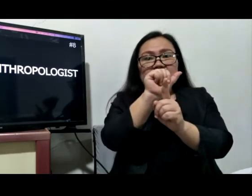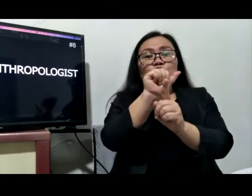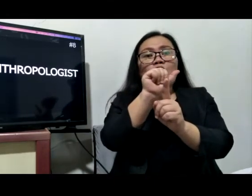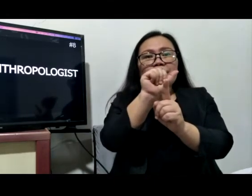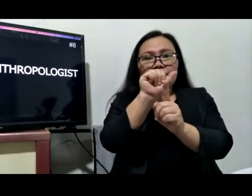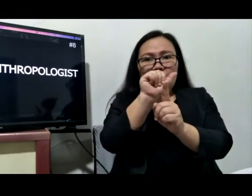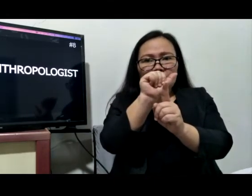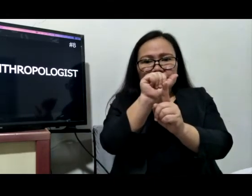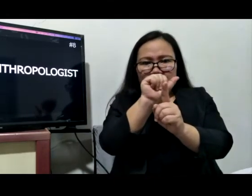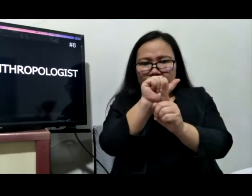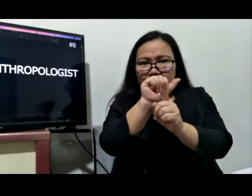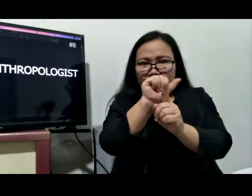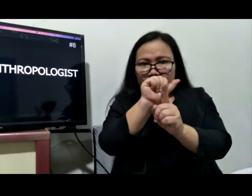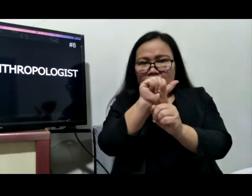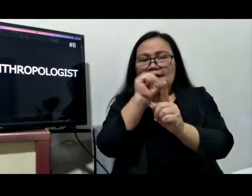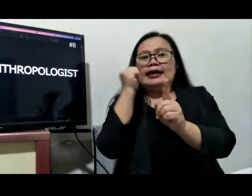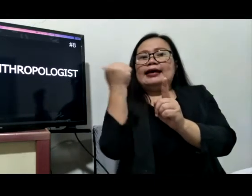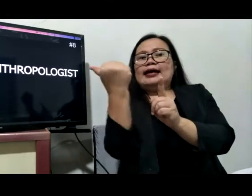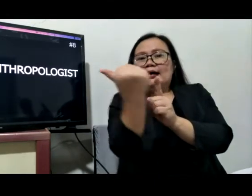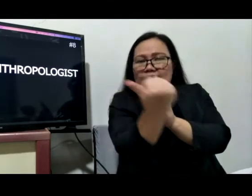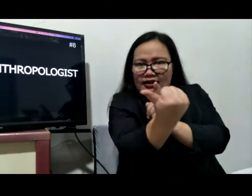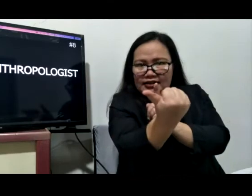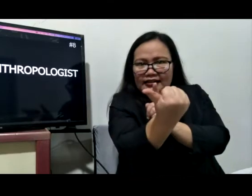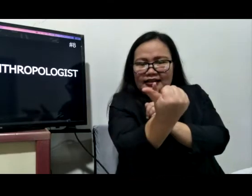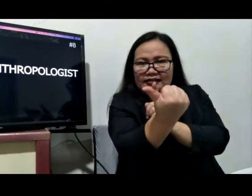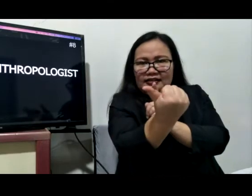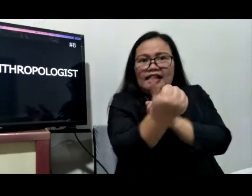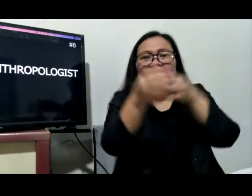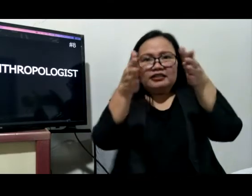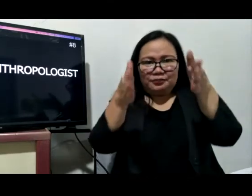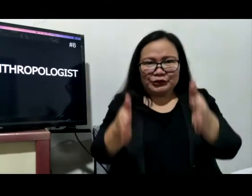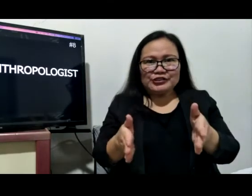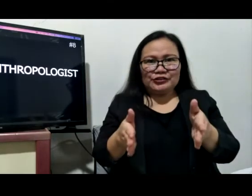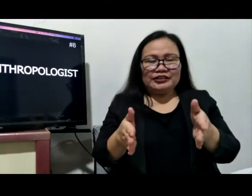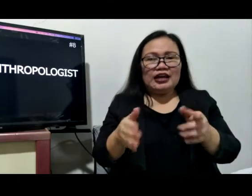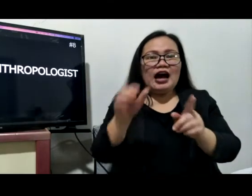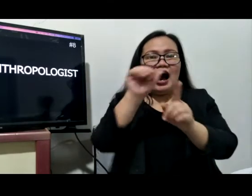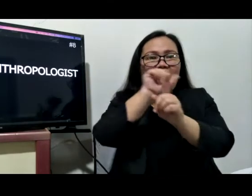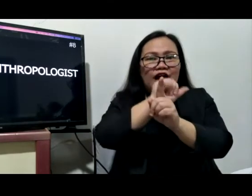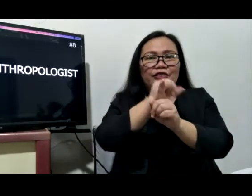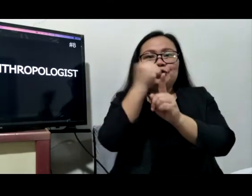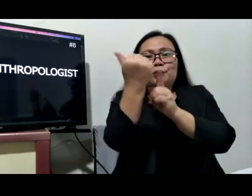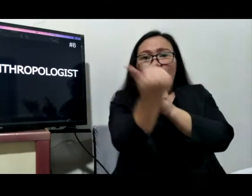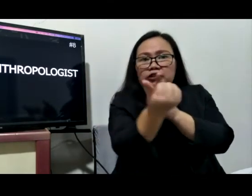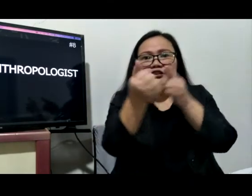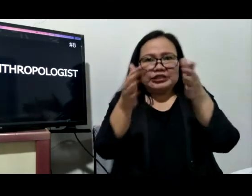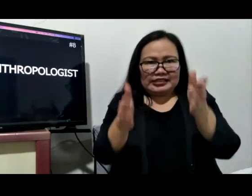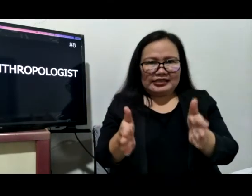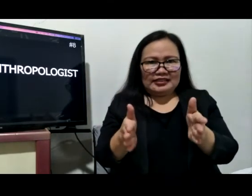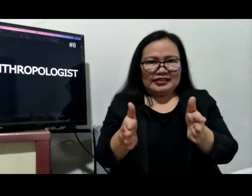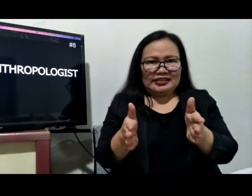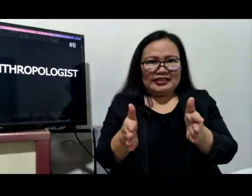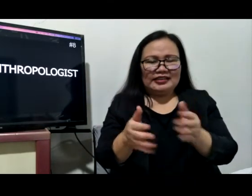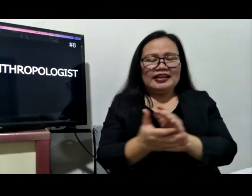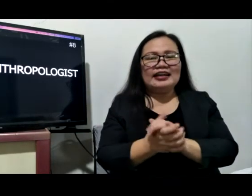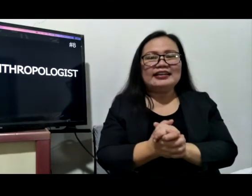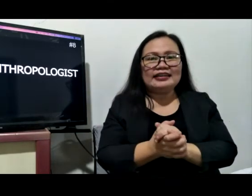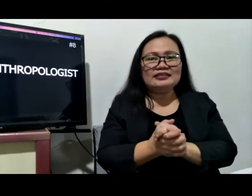or anthropology, like that. And then person, anthropologist. Again,